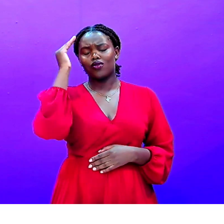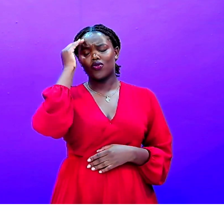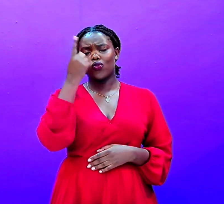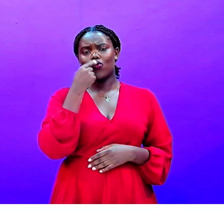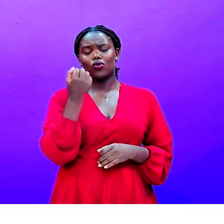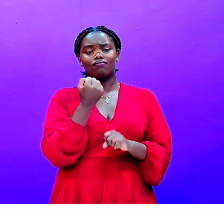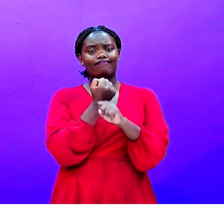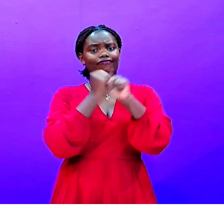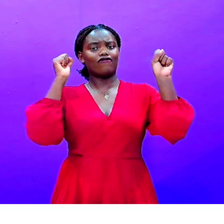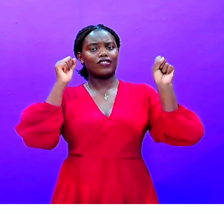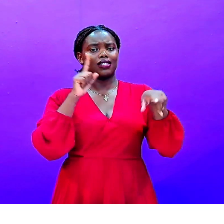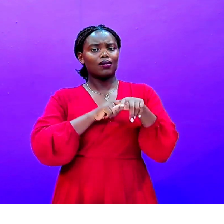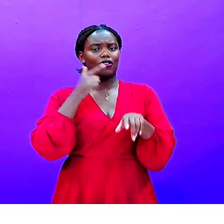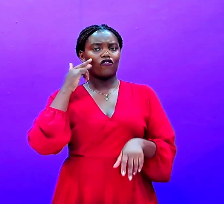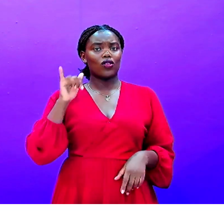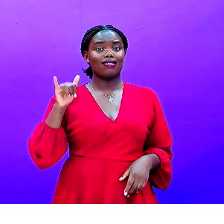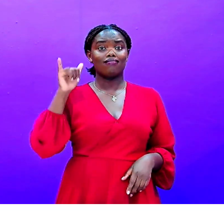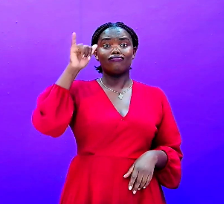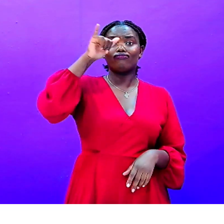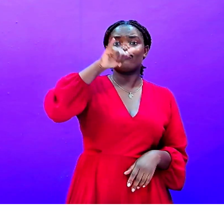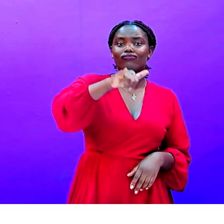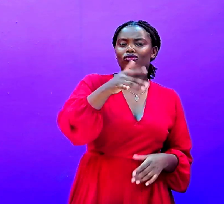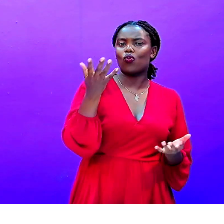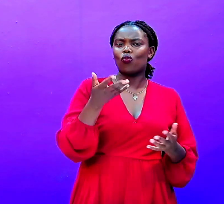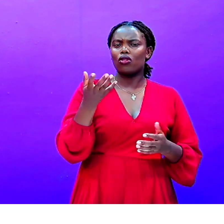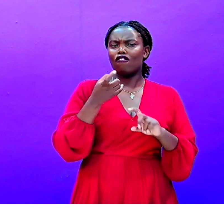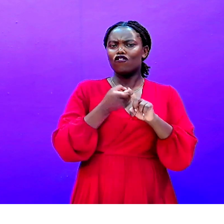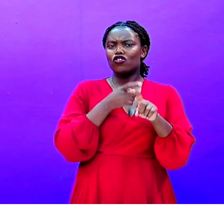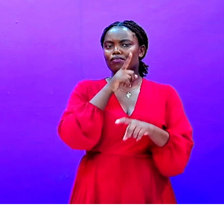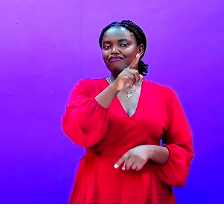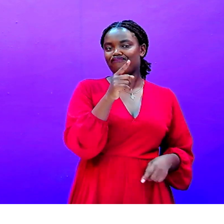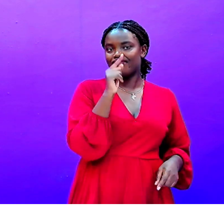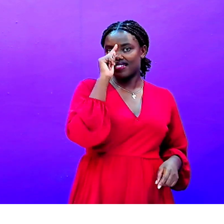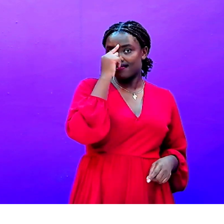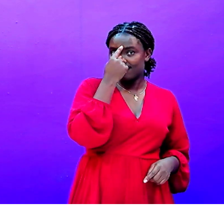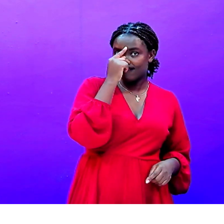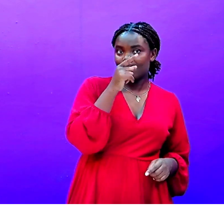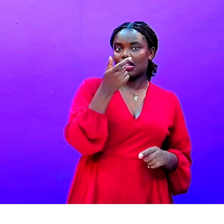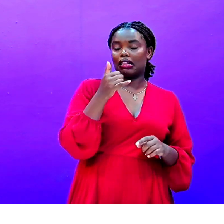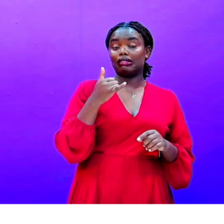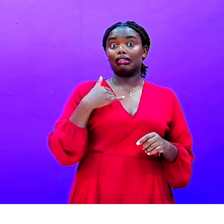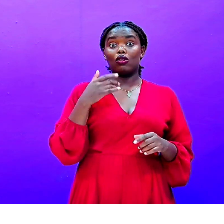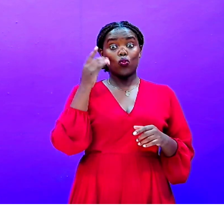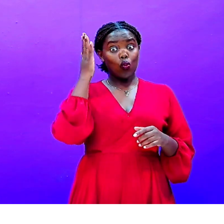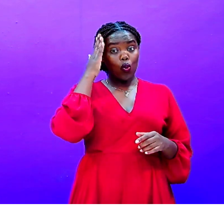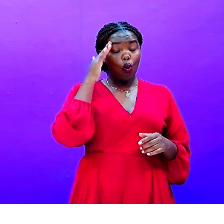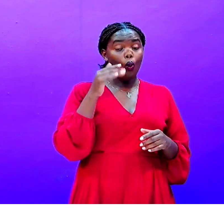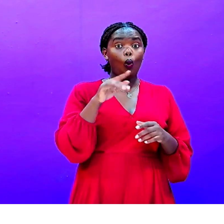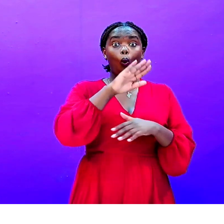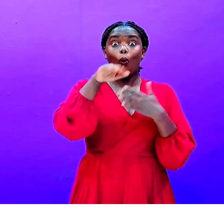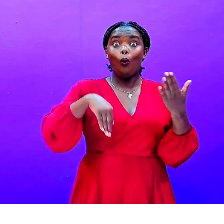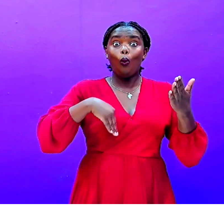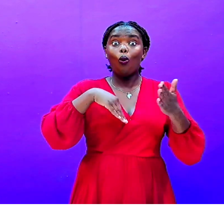Viswash Kumar, a 40-year-old British national, is the only known